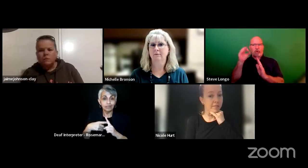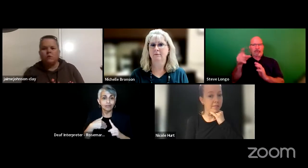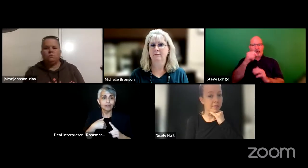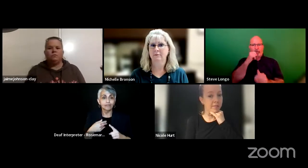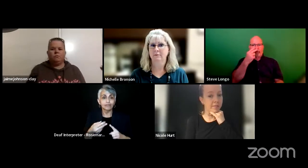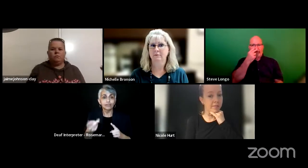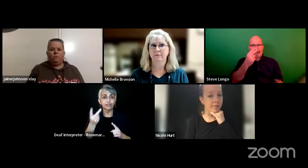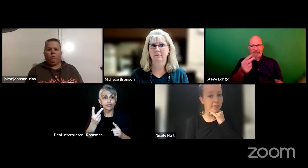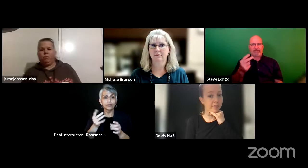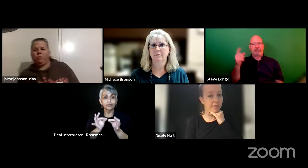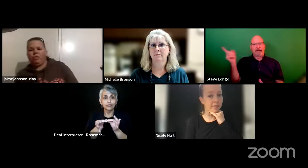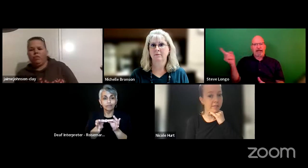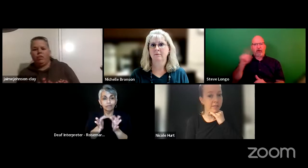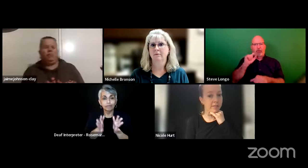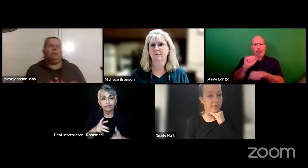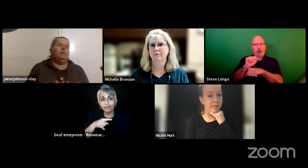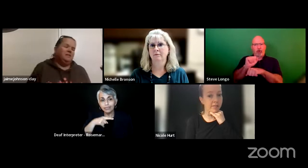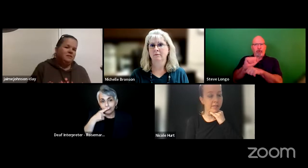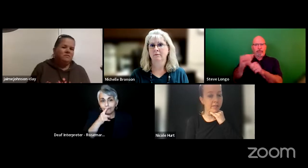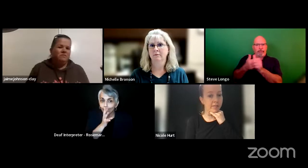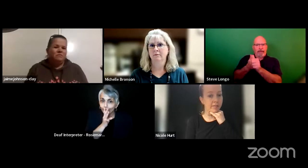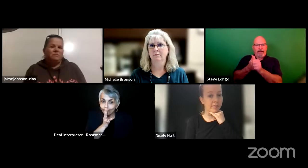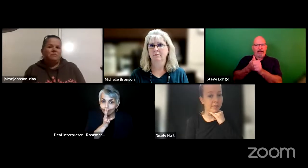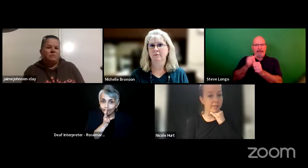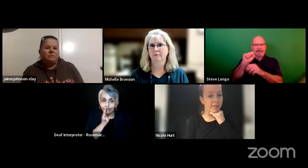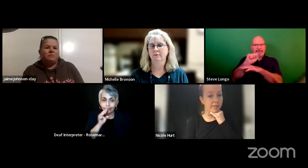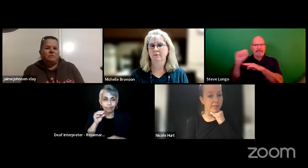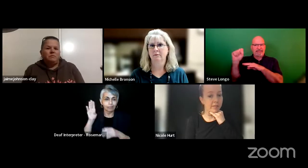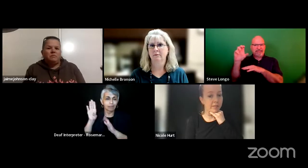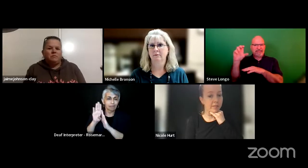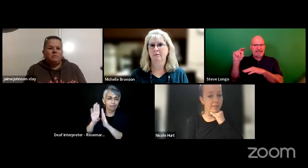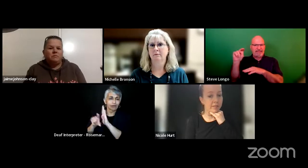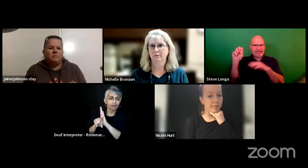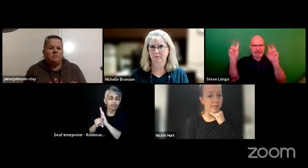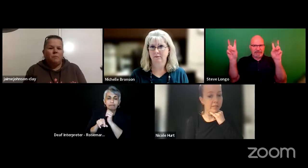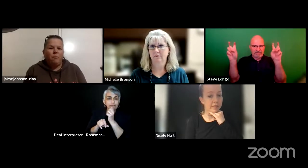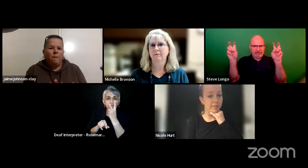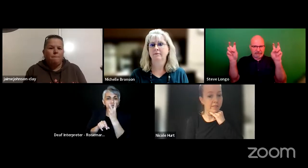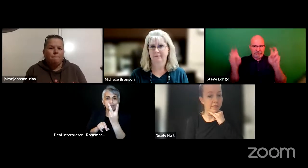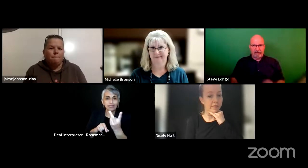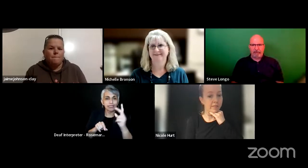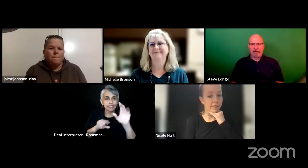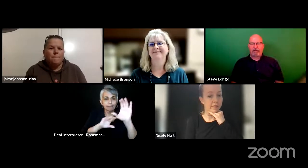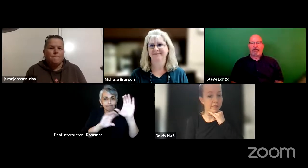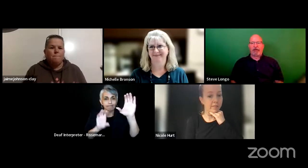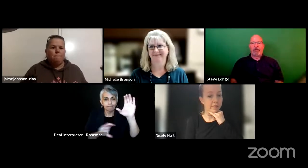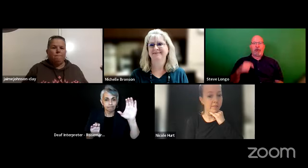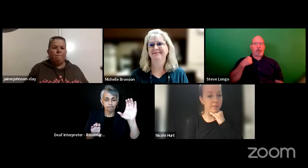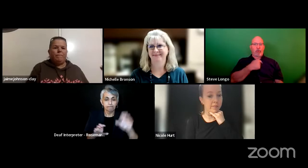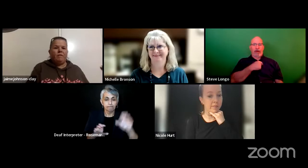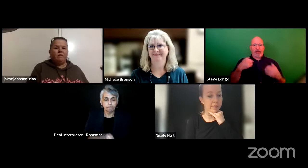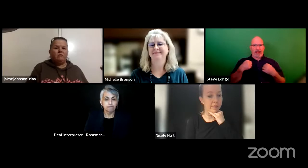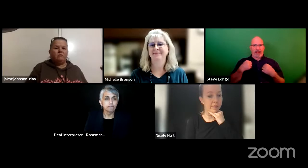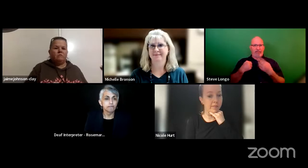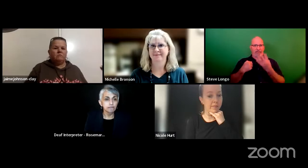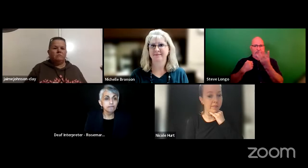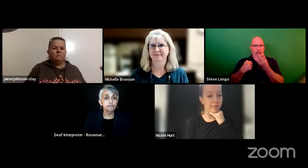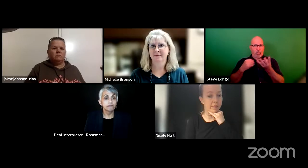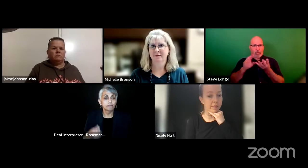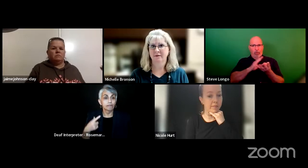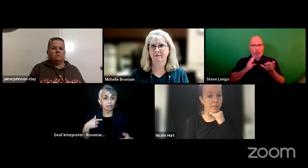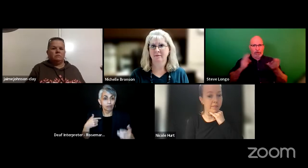hearing interpreters that will be voicing this in the background. You will not see them, but they are working behind the scenes.